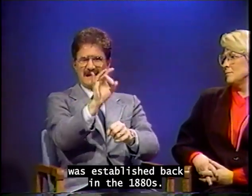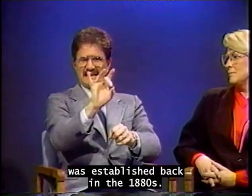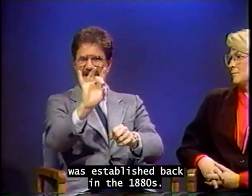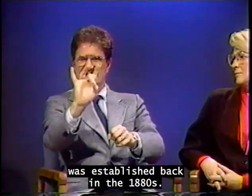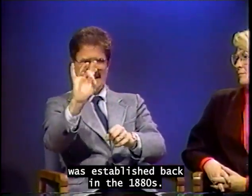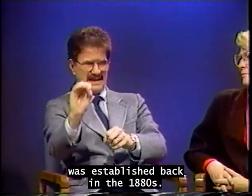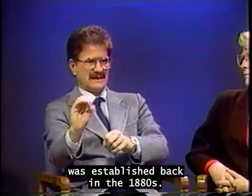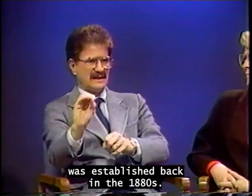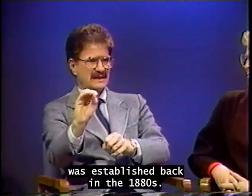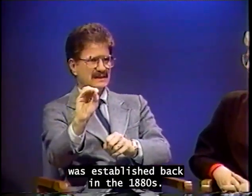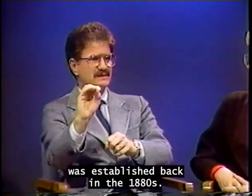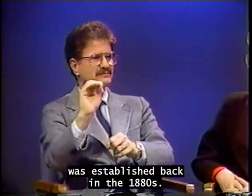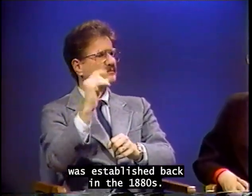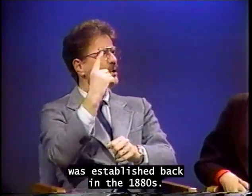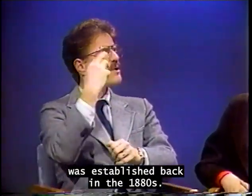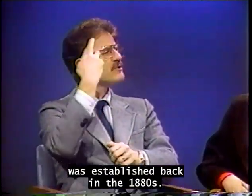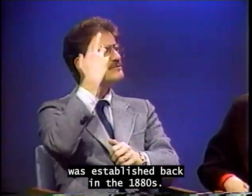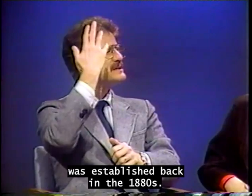established back in the 1880s.